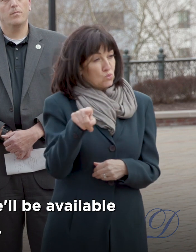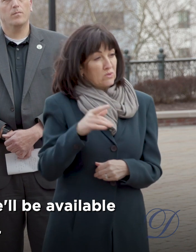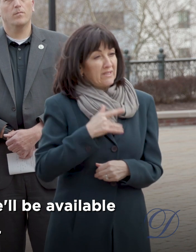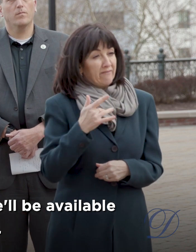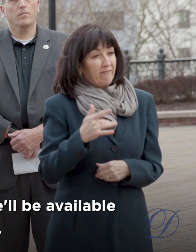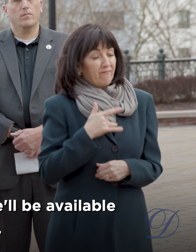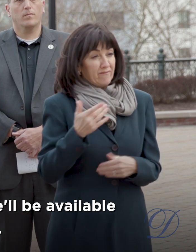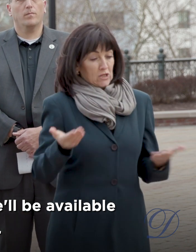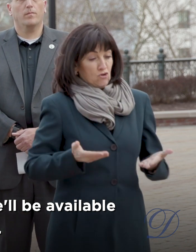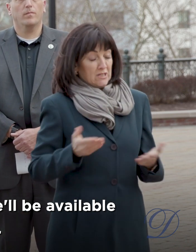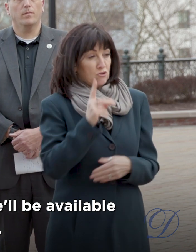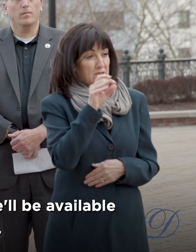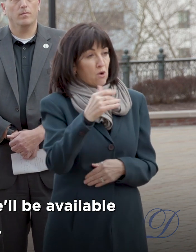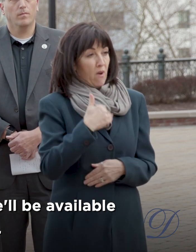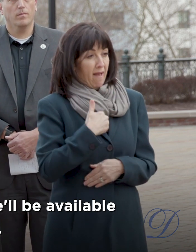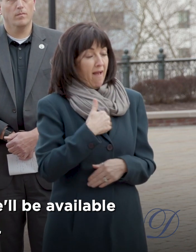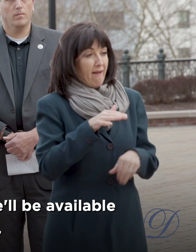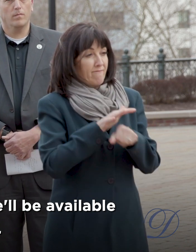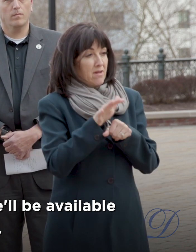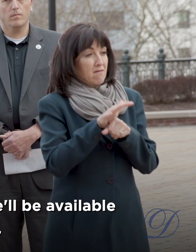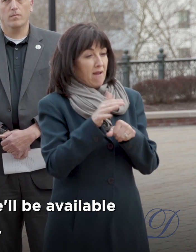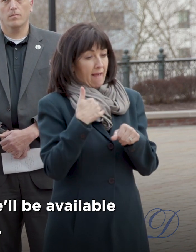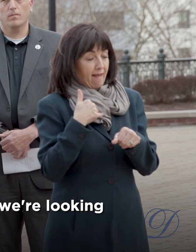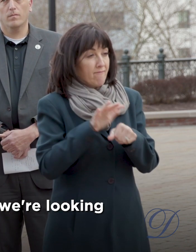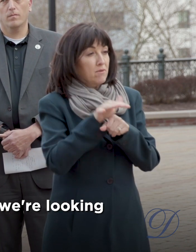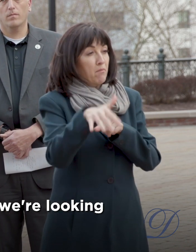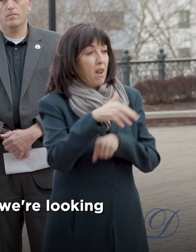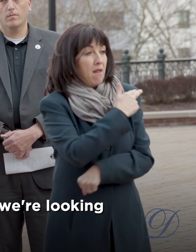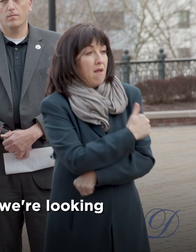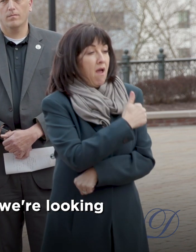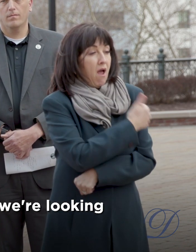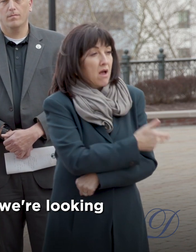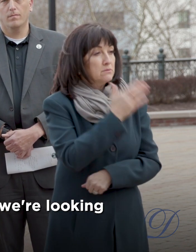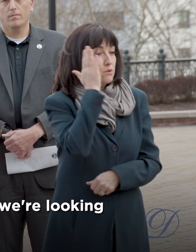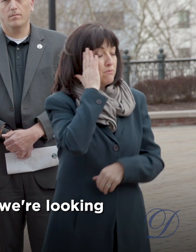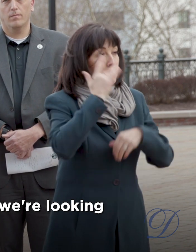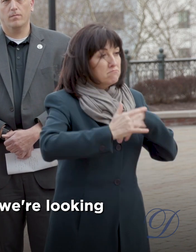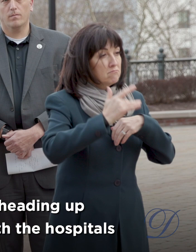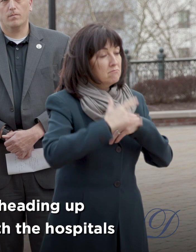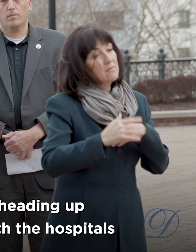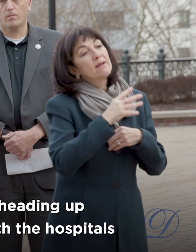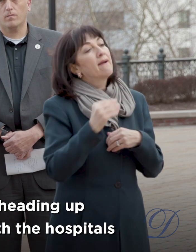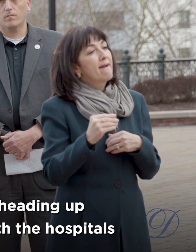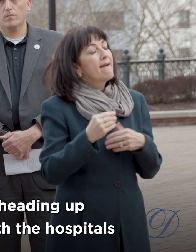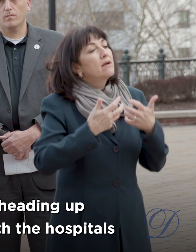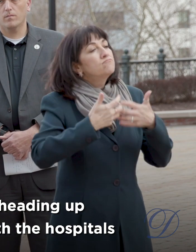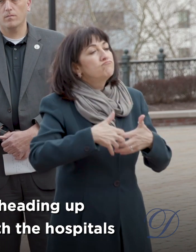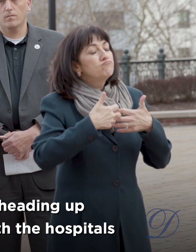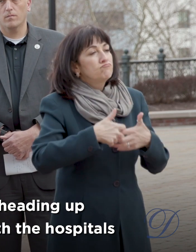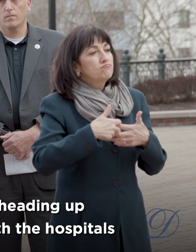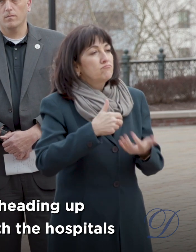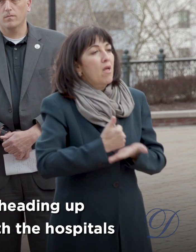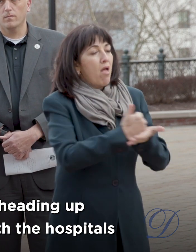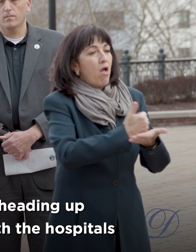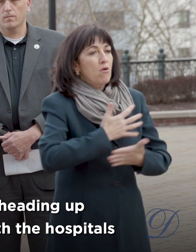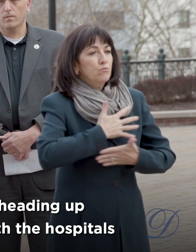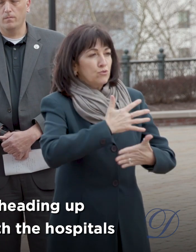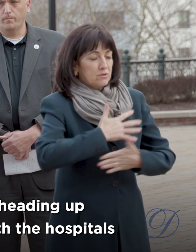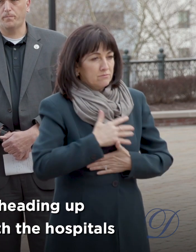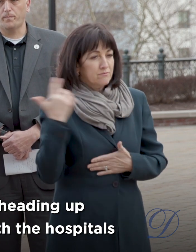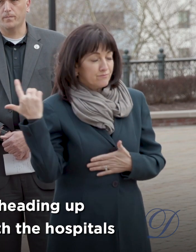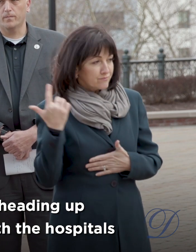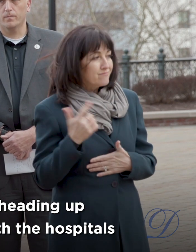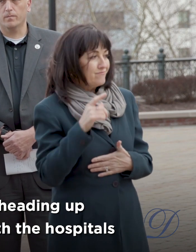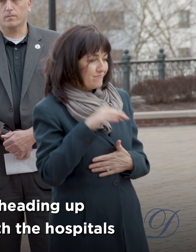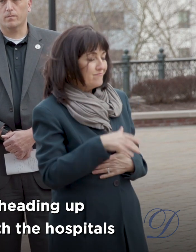enough hospital beds and ventilators to deal with the crisis? That is certainly something that we're looking at. It's part of the plan. AJ is heading